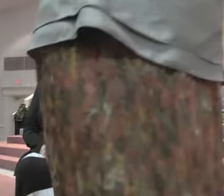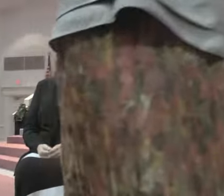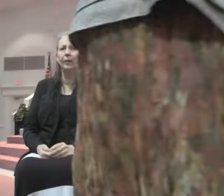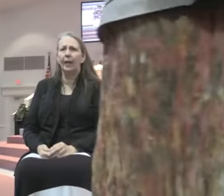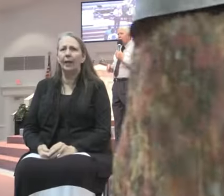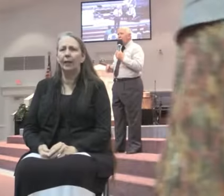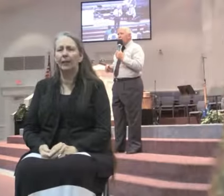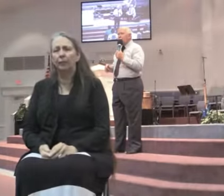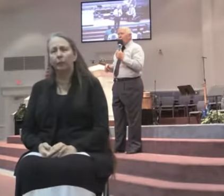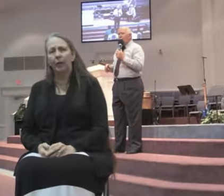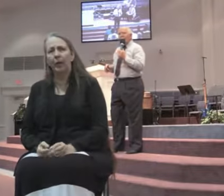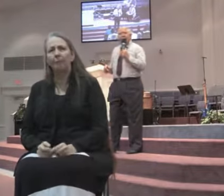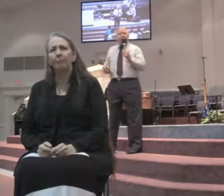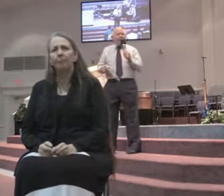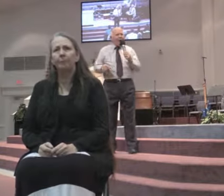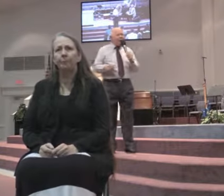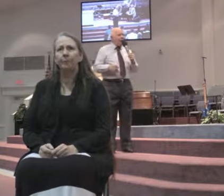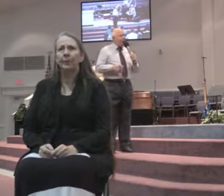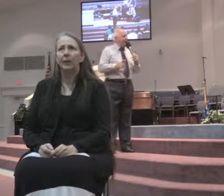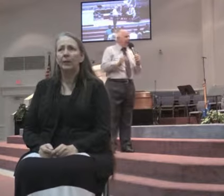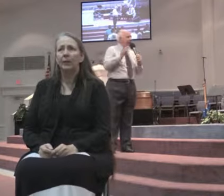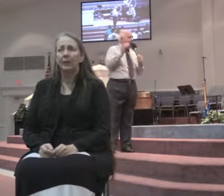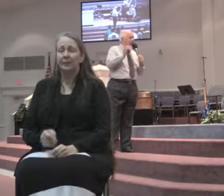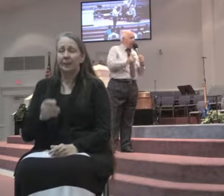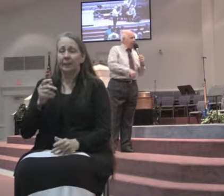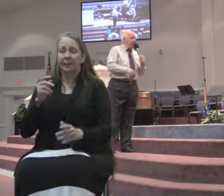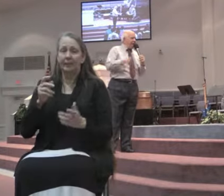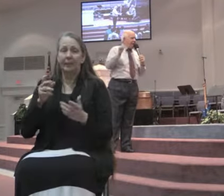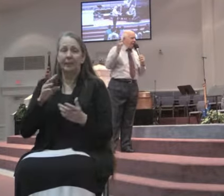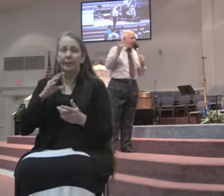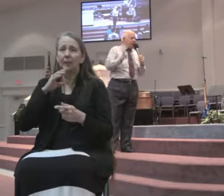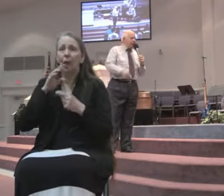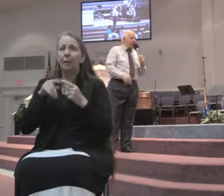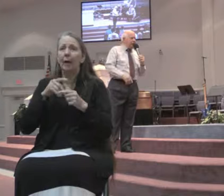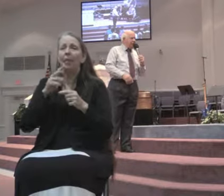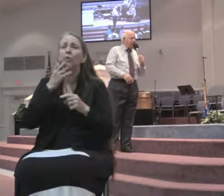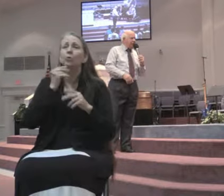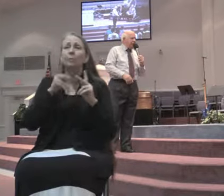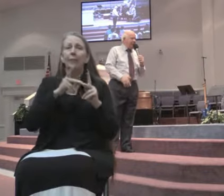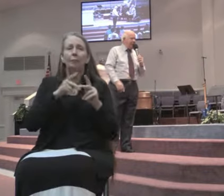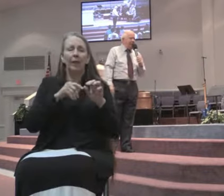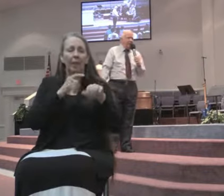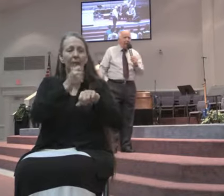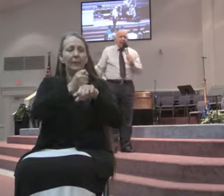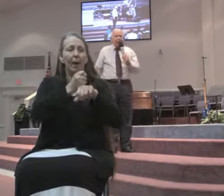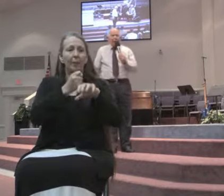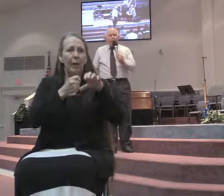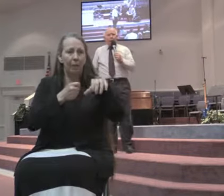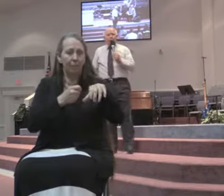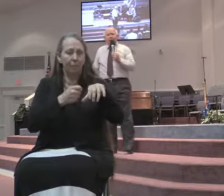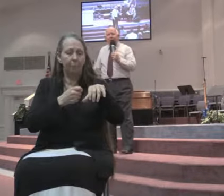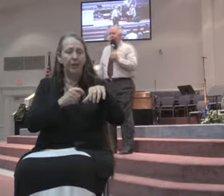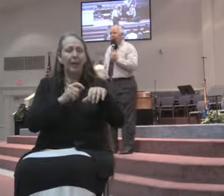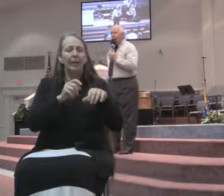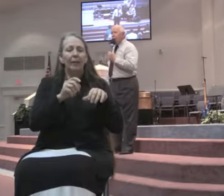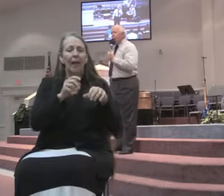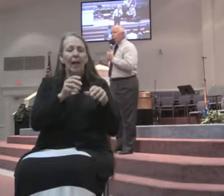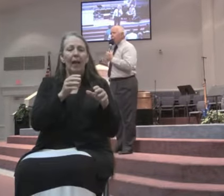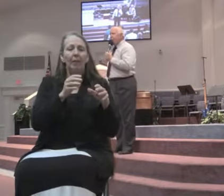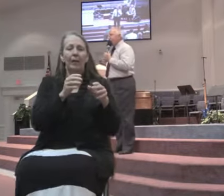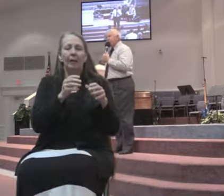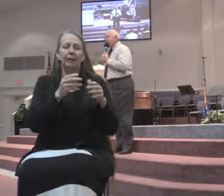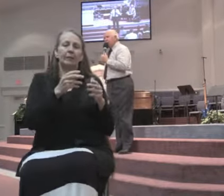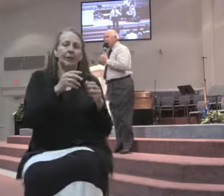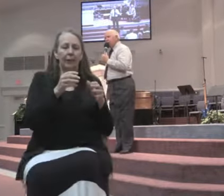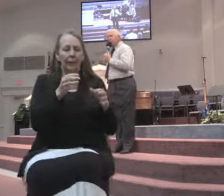That's what they did. Once they got away from the brazen altar and the brazen laver, they went through the veil into the